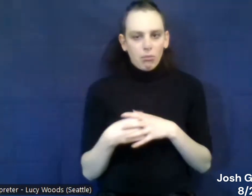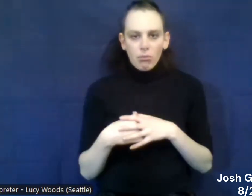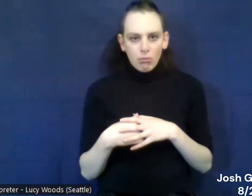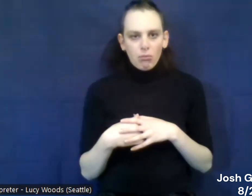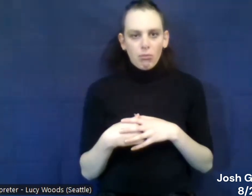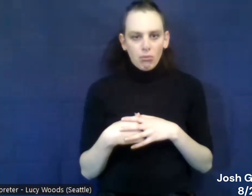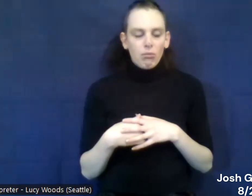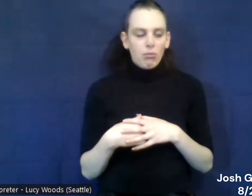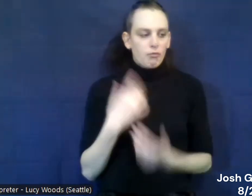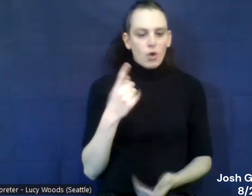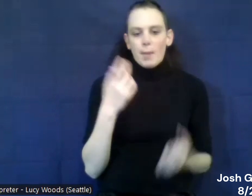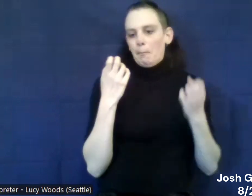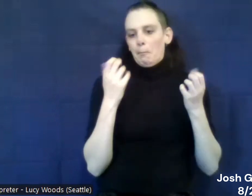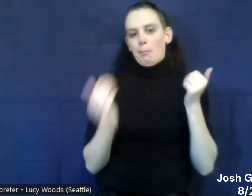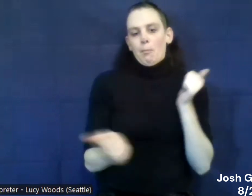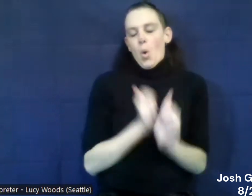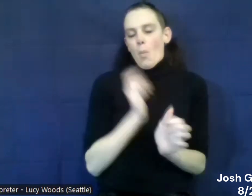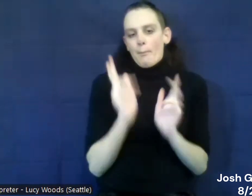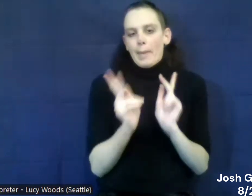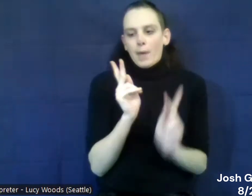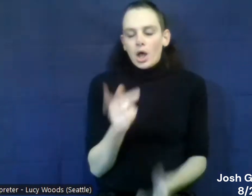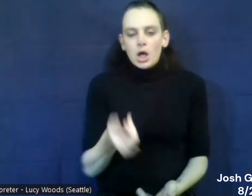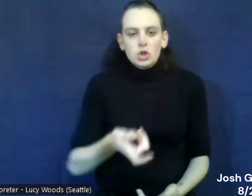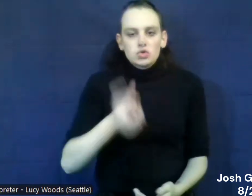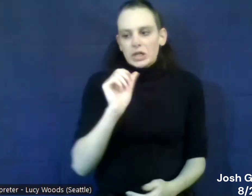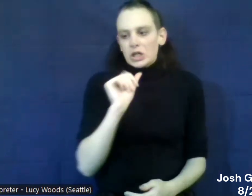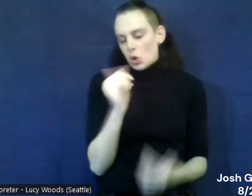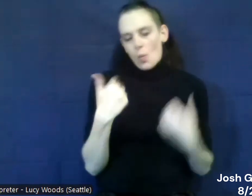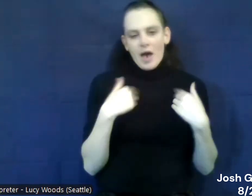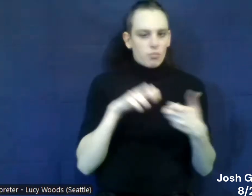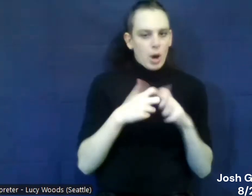what it's like for a lot of people who don't have issues with alcohol.